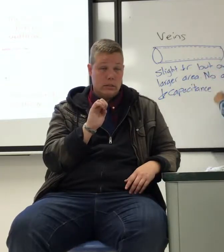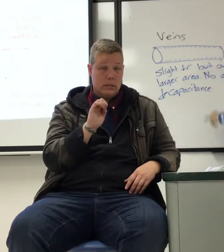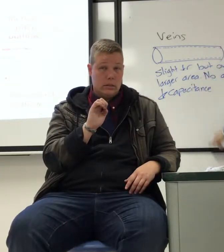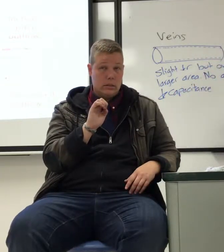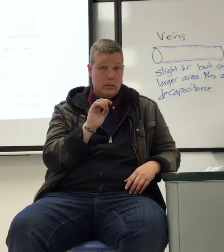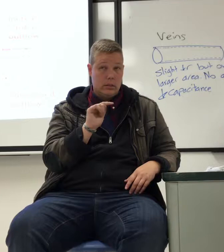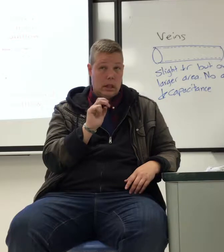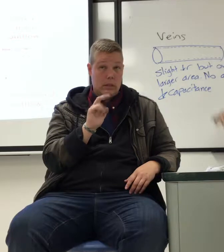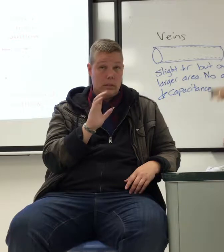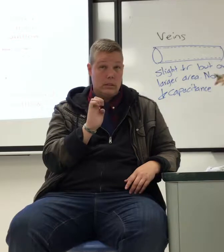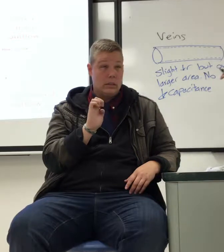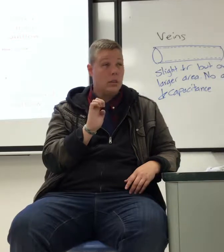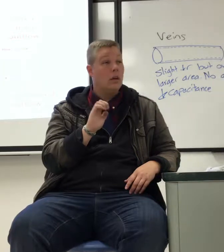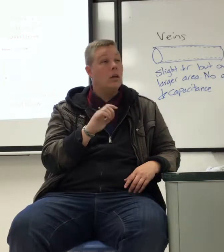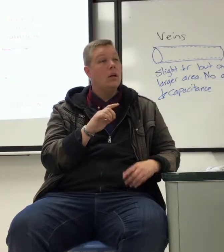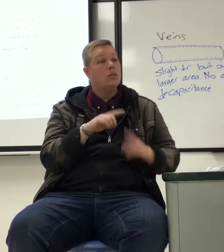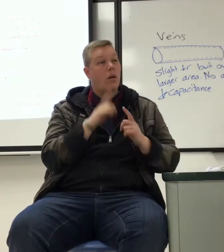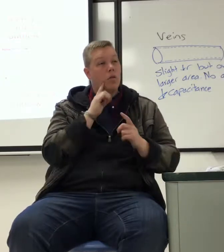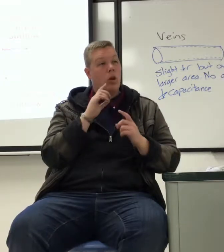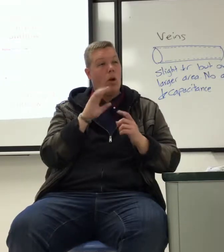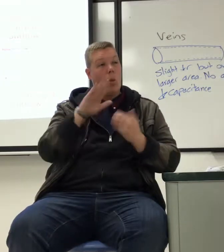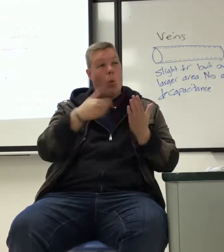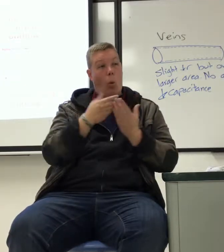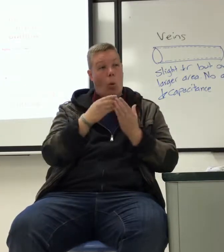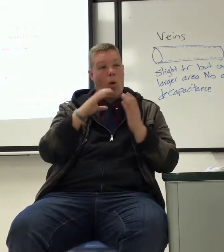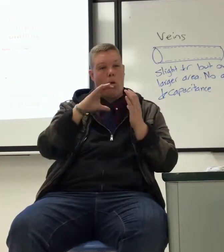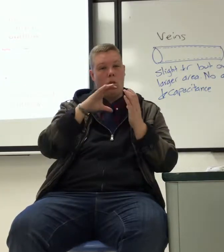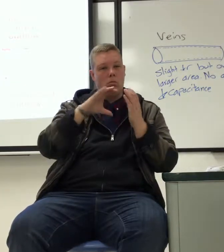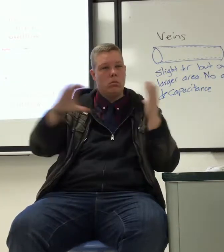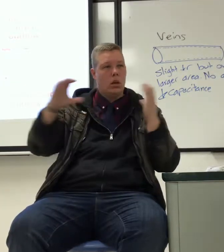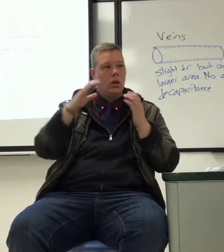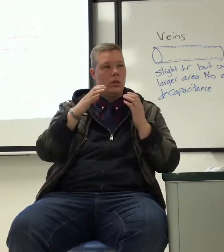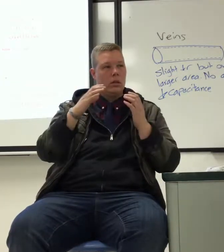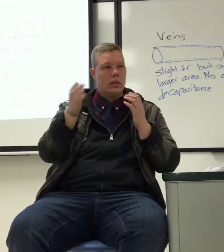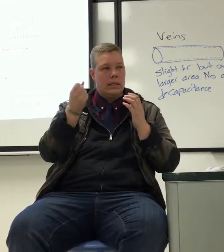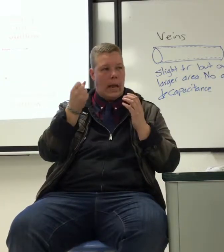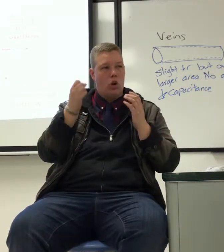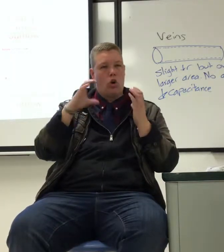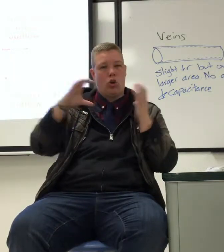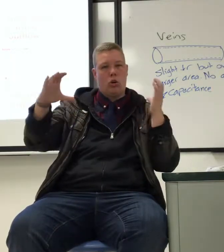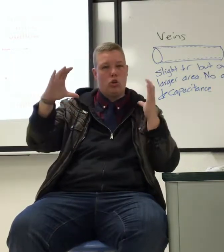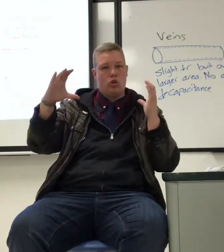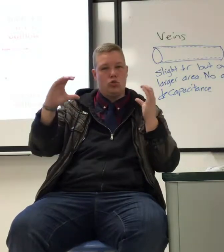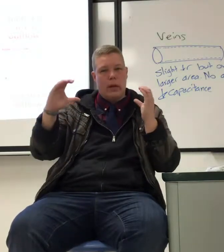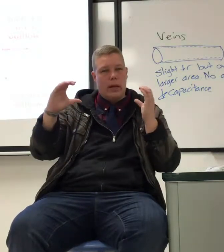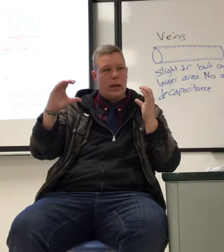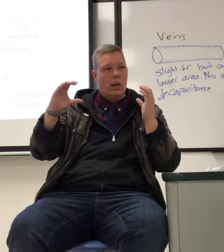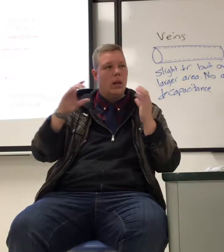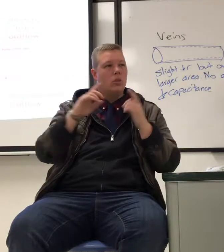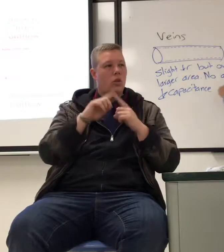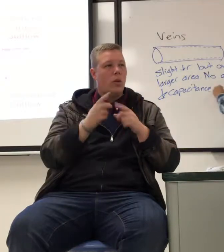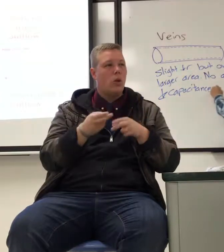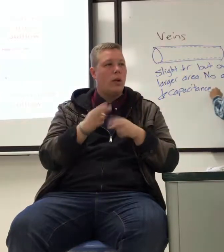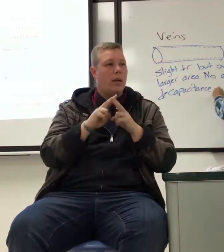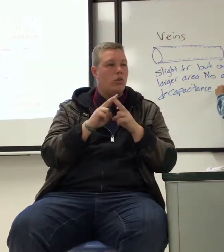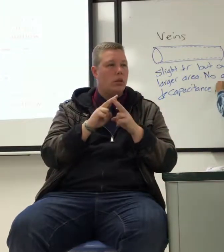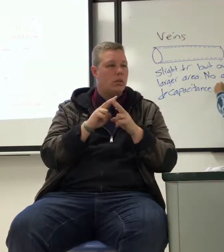So when you do that, you're shrinking the whole container, you're increasing the venous pressure, which is unusual.